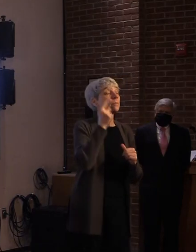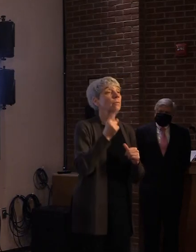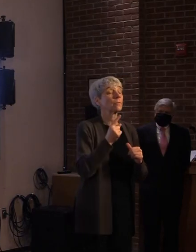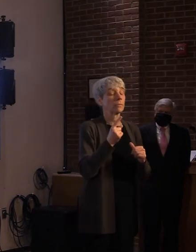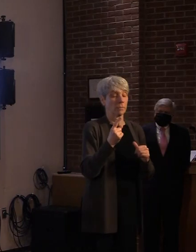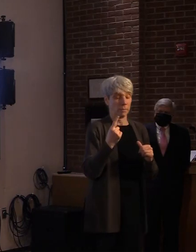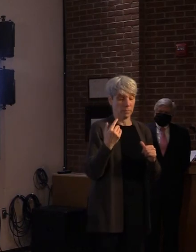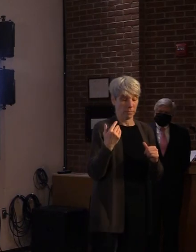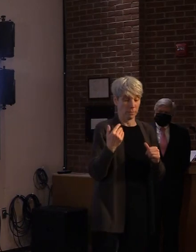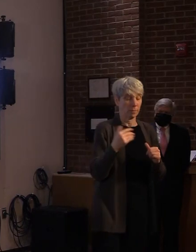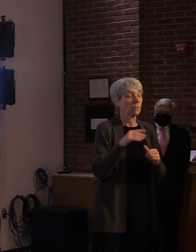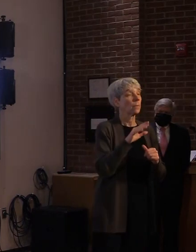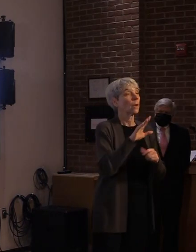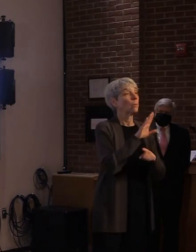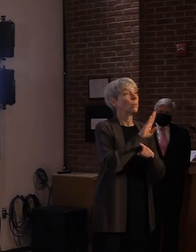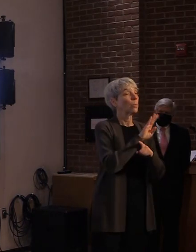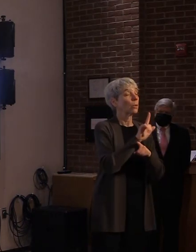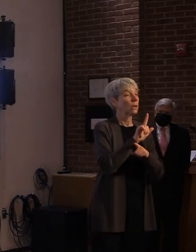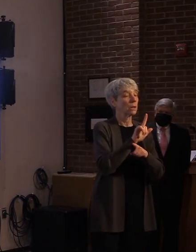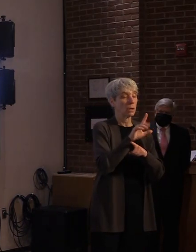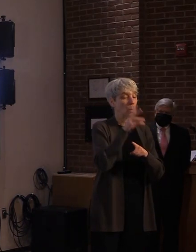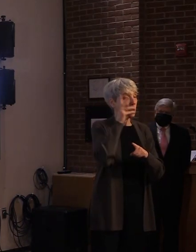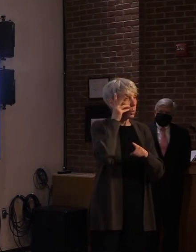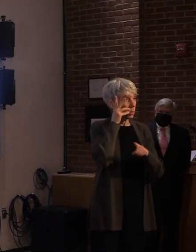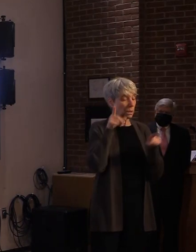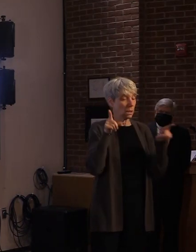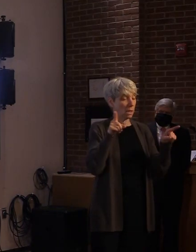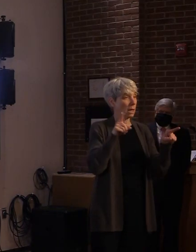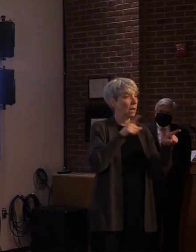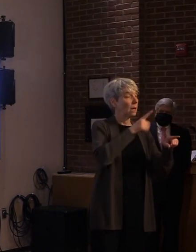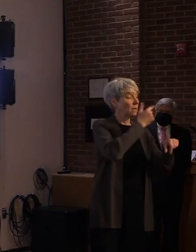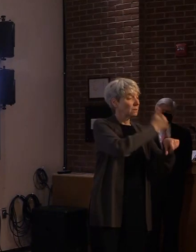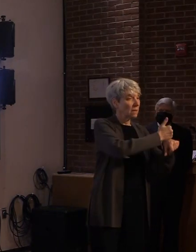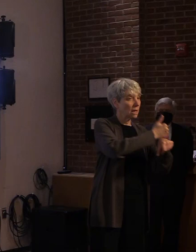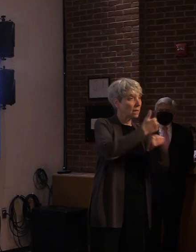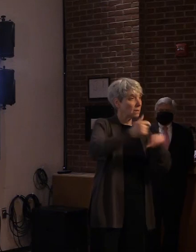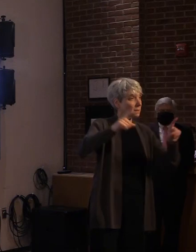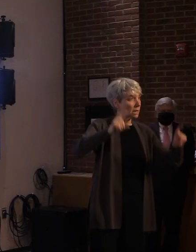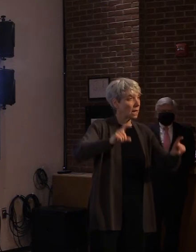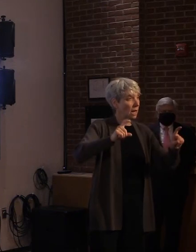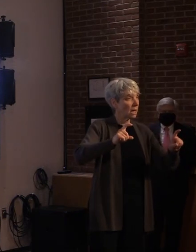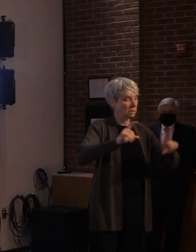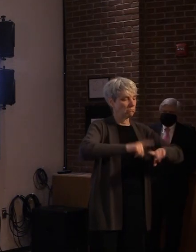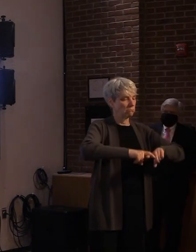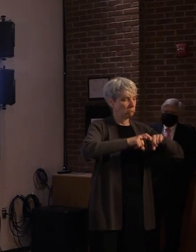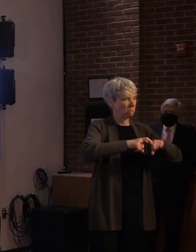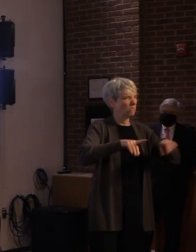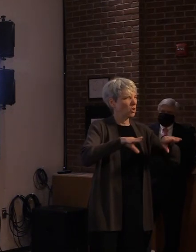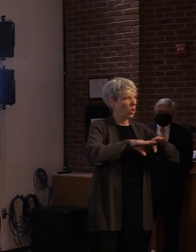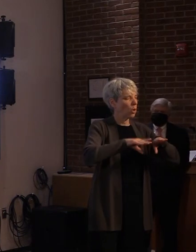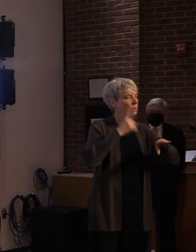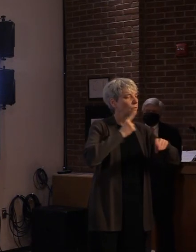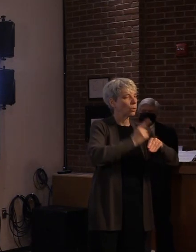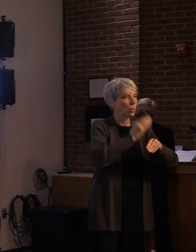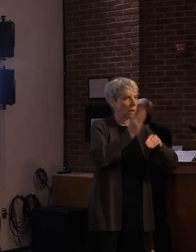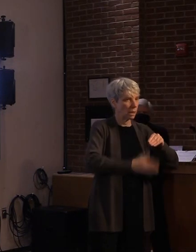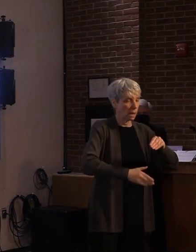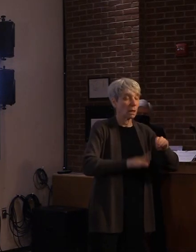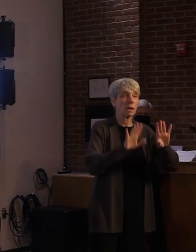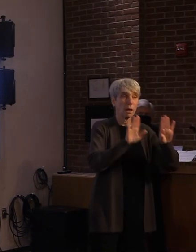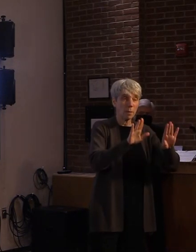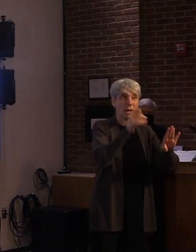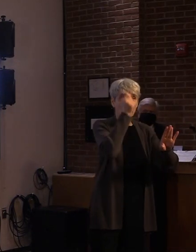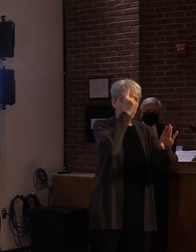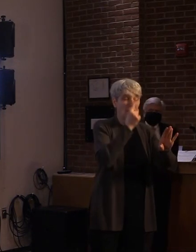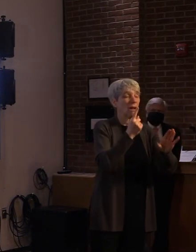Winooski at pop-up sites over the weekend. Having said that, though, we're averaging 1,364 tests